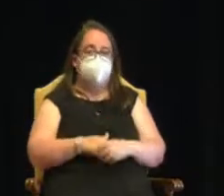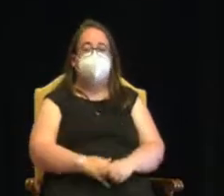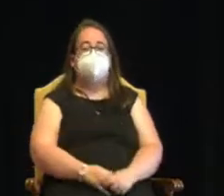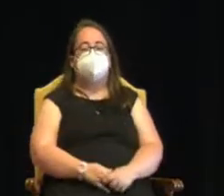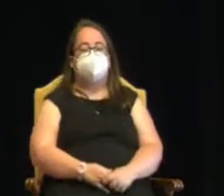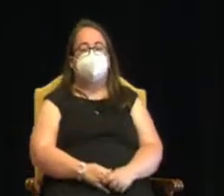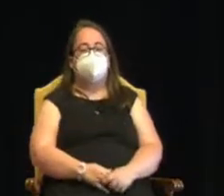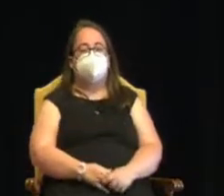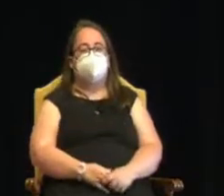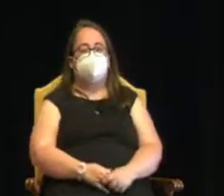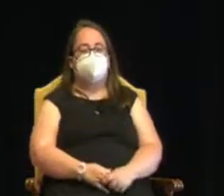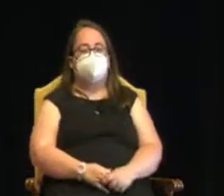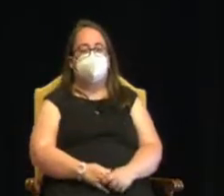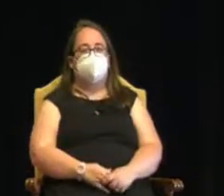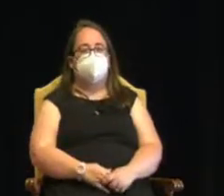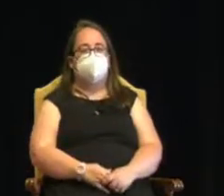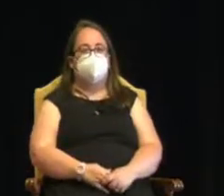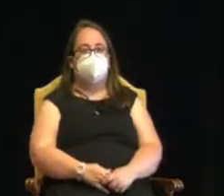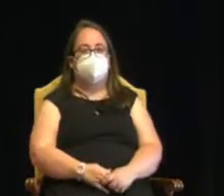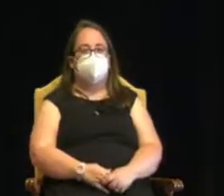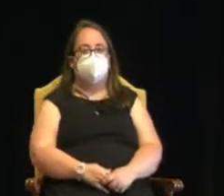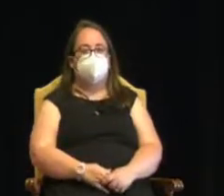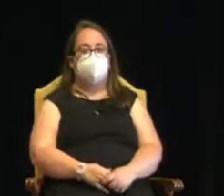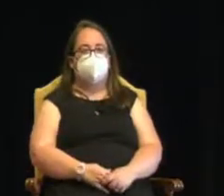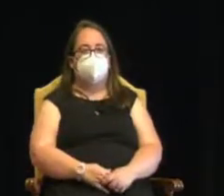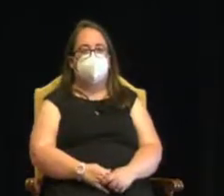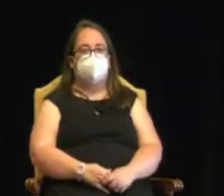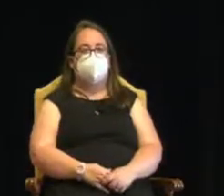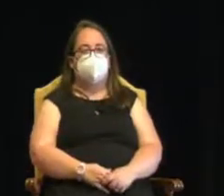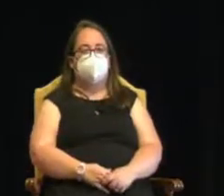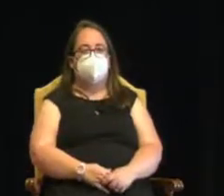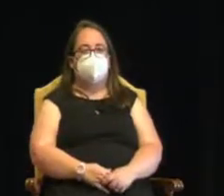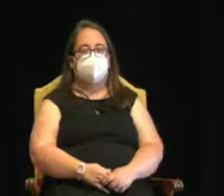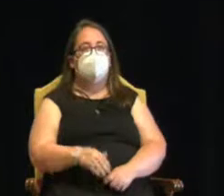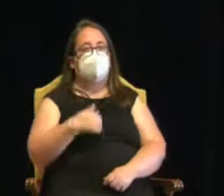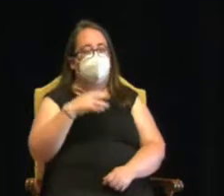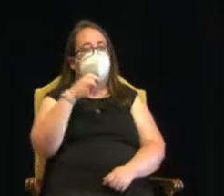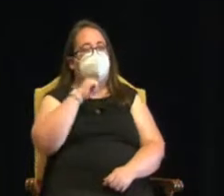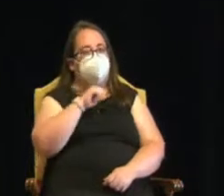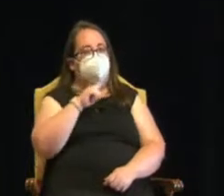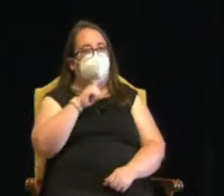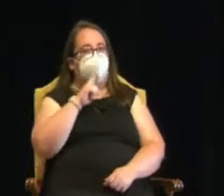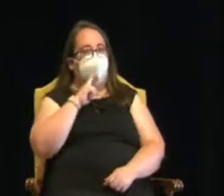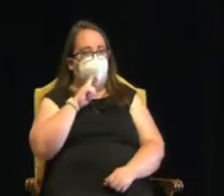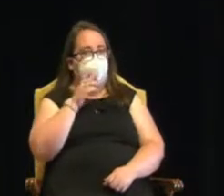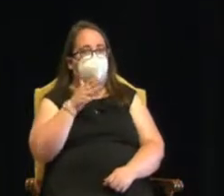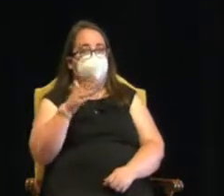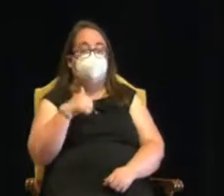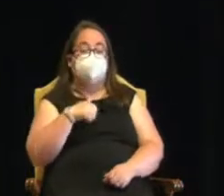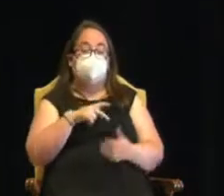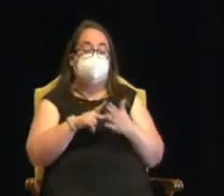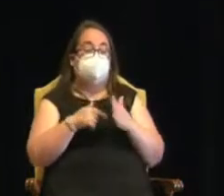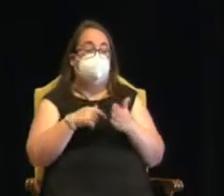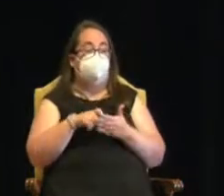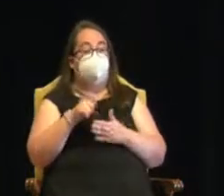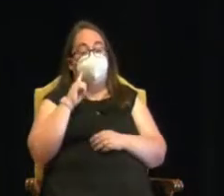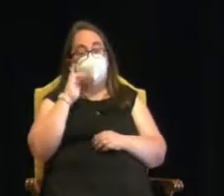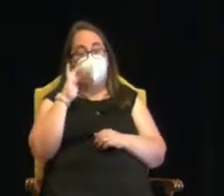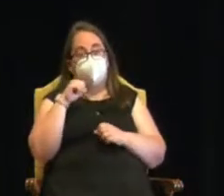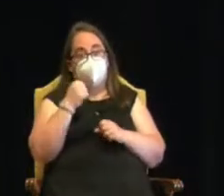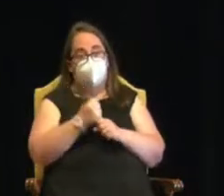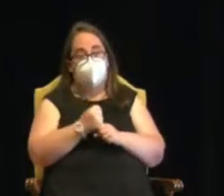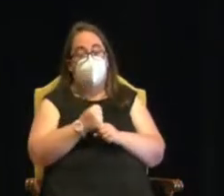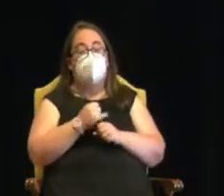I mean, my guess is that there are probably things, I mean, I've been writing for 25 years, so